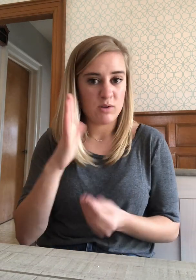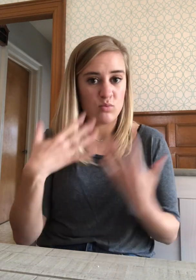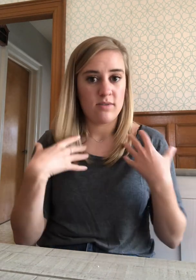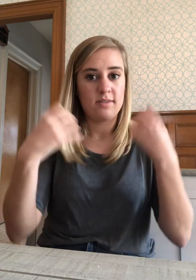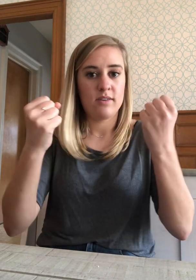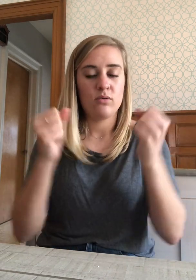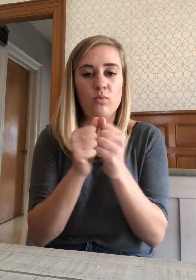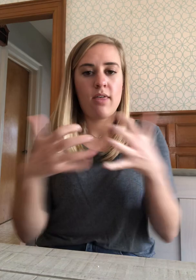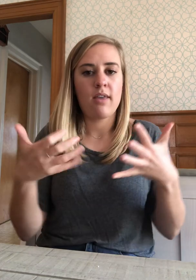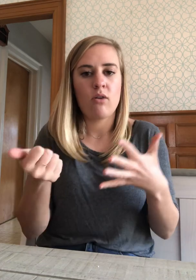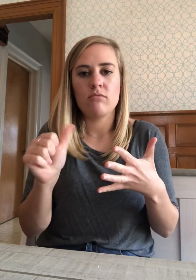difficulty.